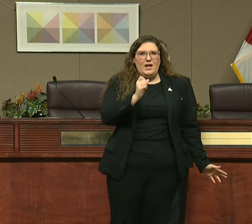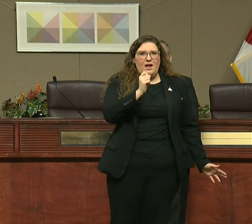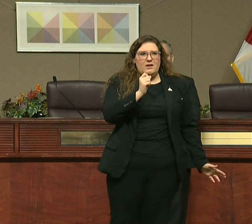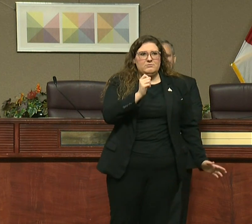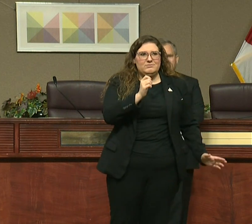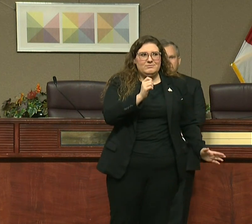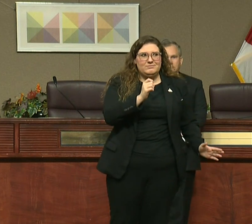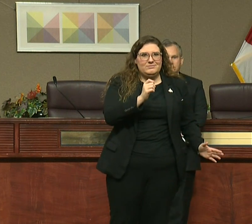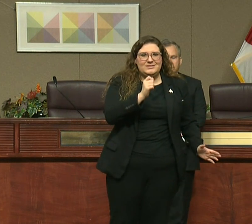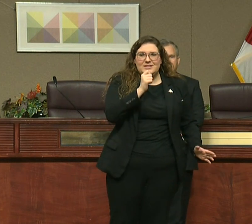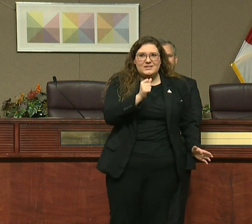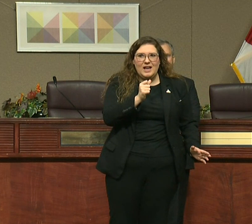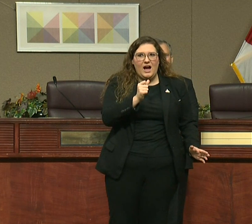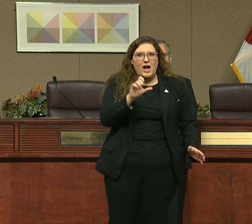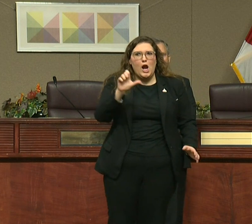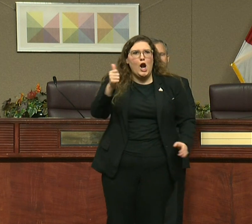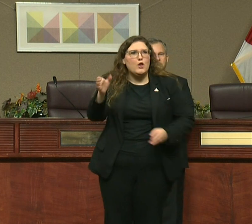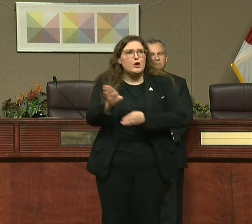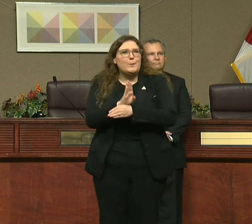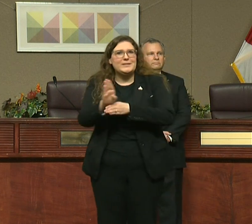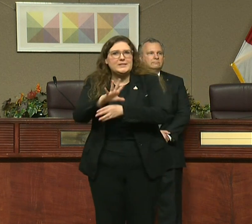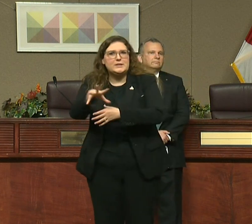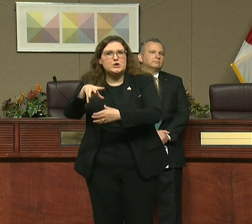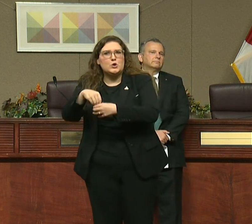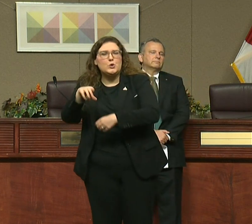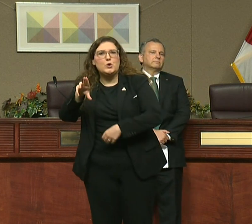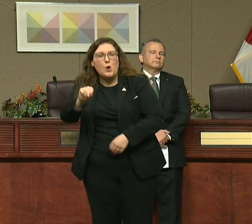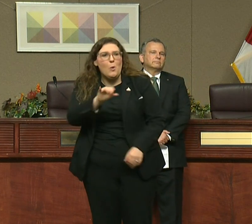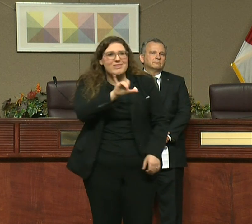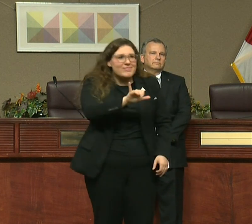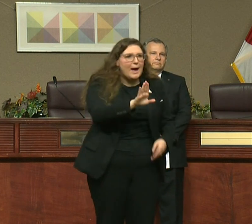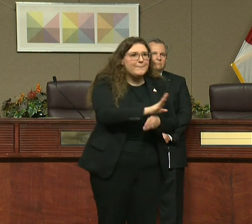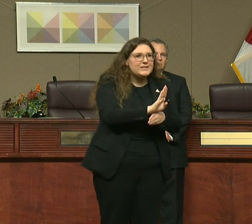within our community. It has been extraordinary.